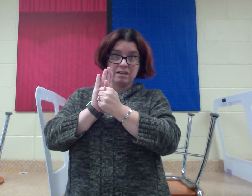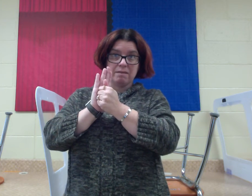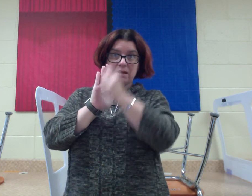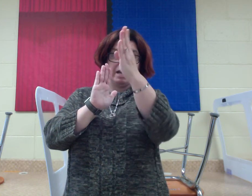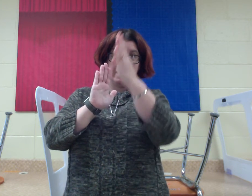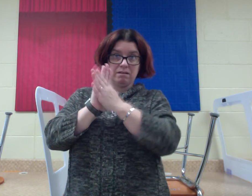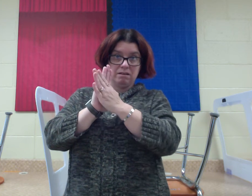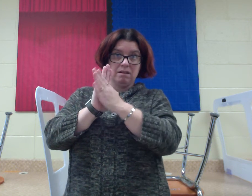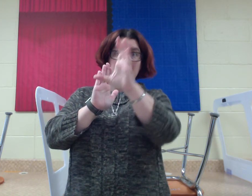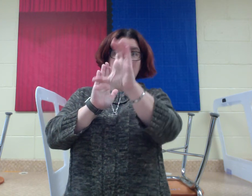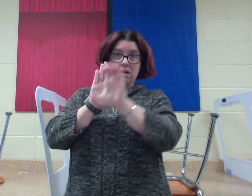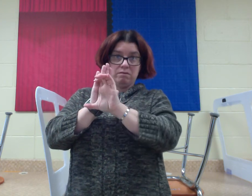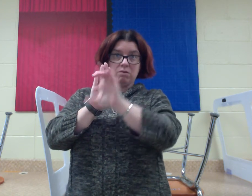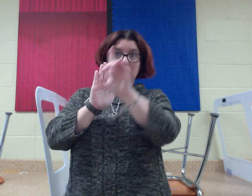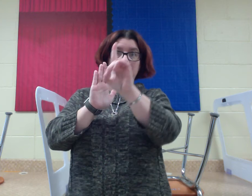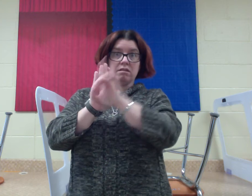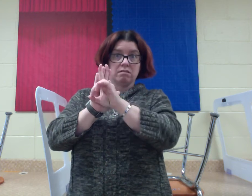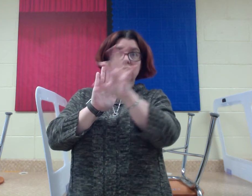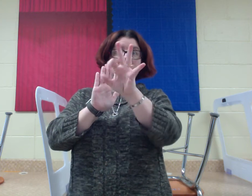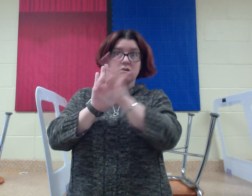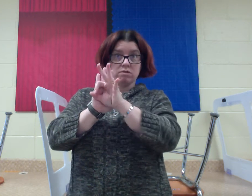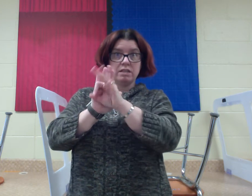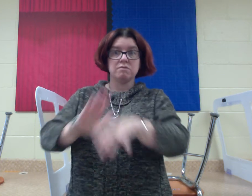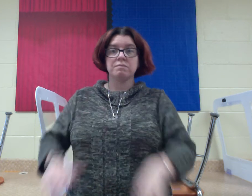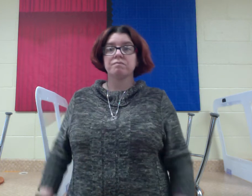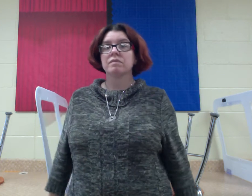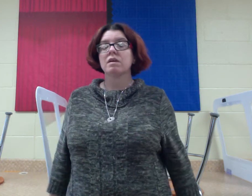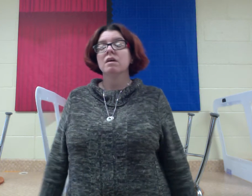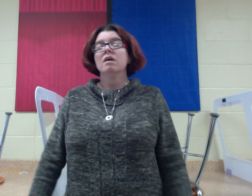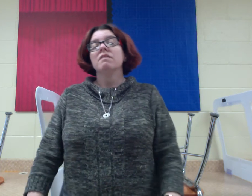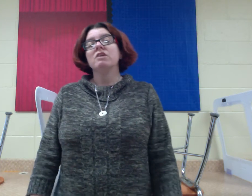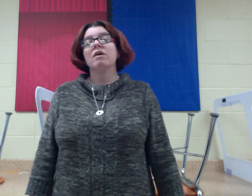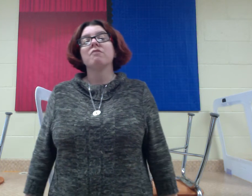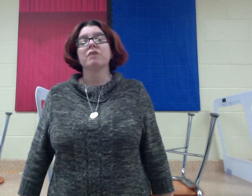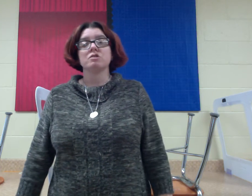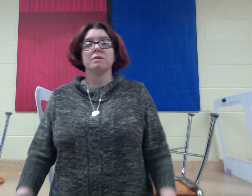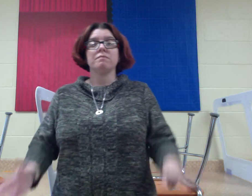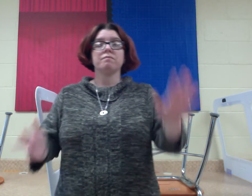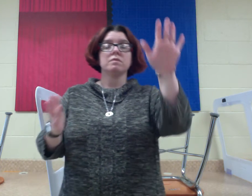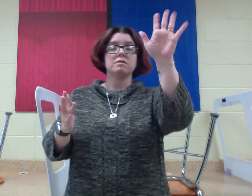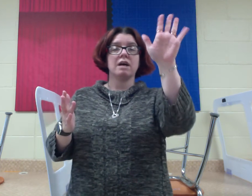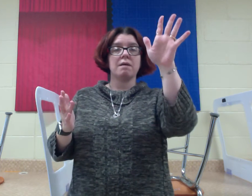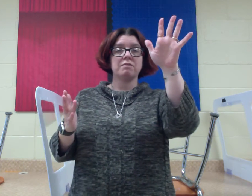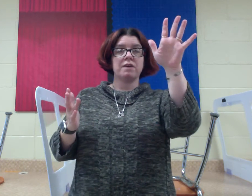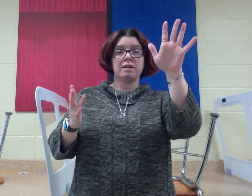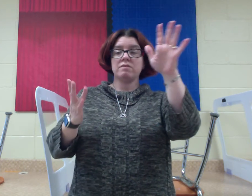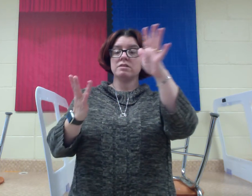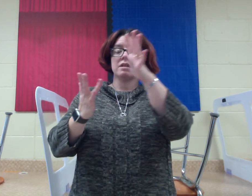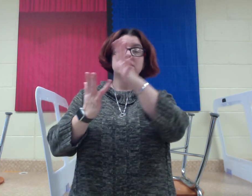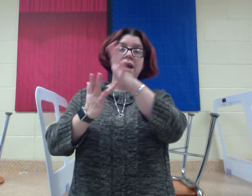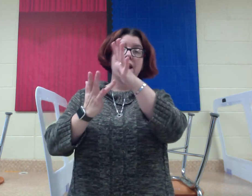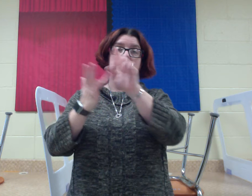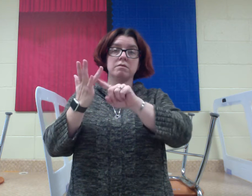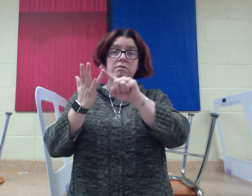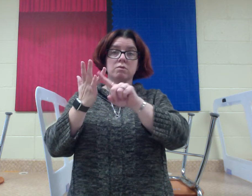-dominant hand of the grade that you received. Then you have freshman. Dominant five is going to tap the